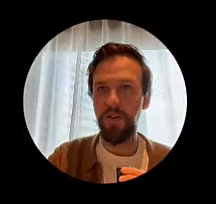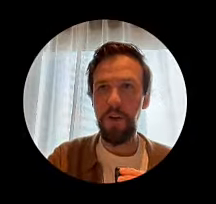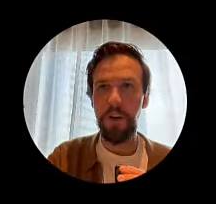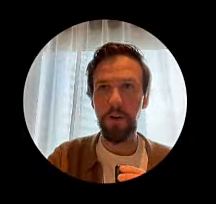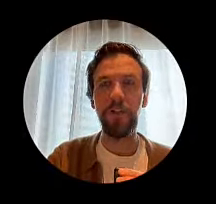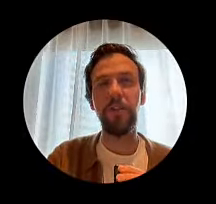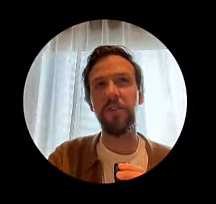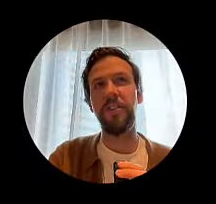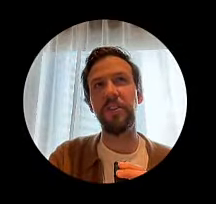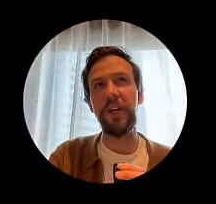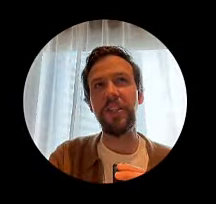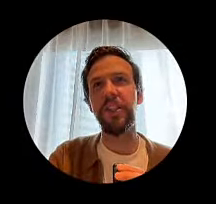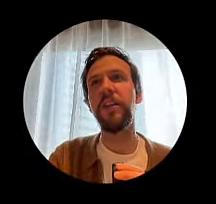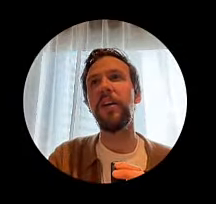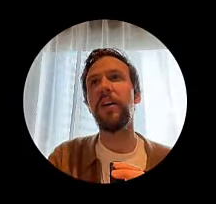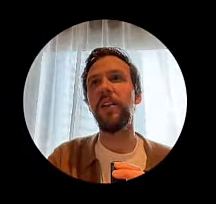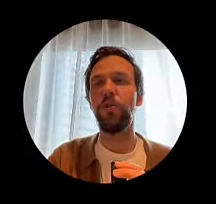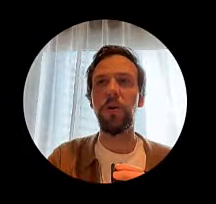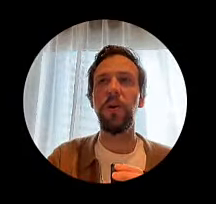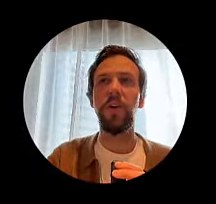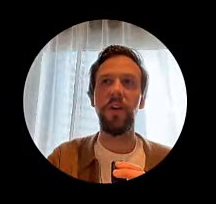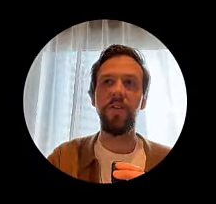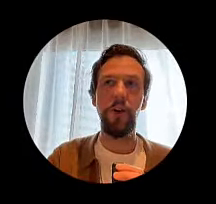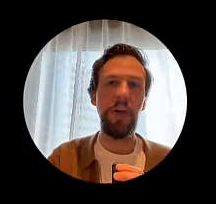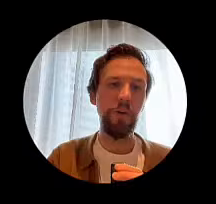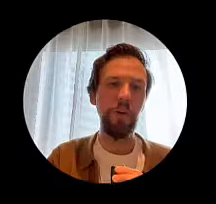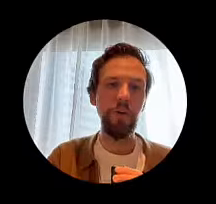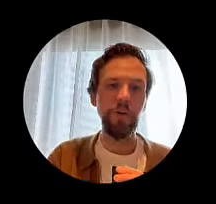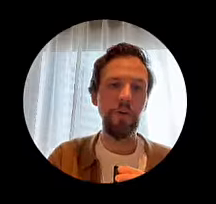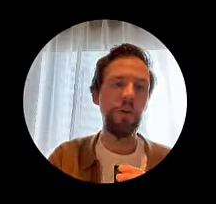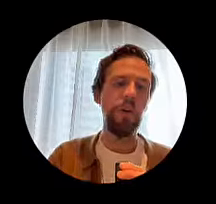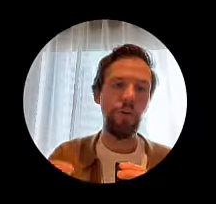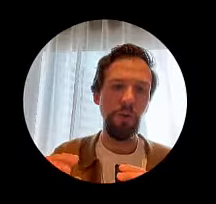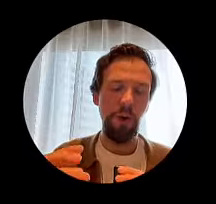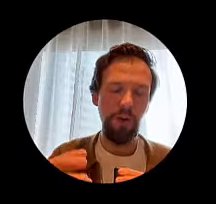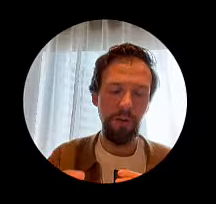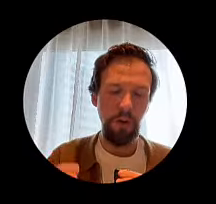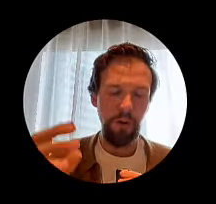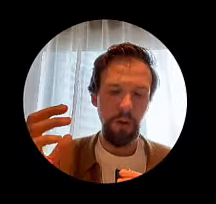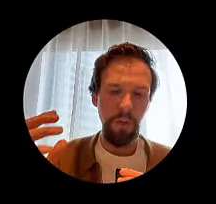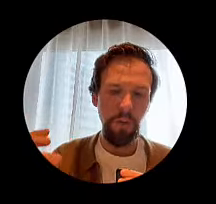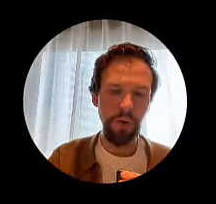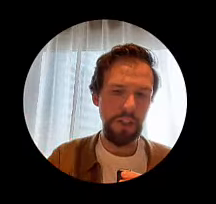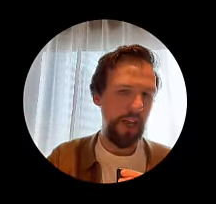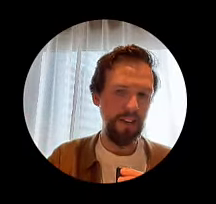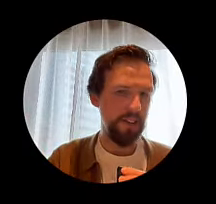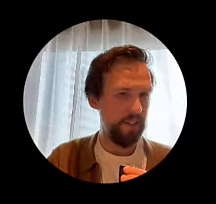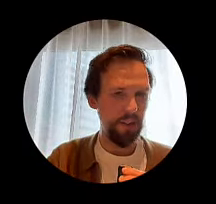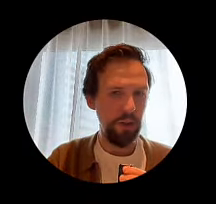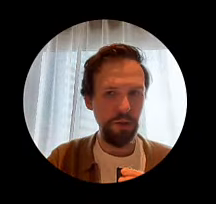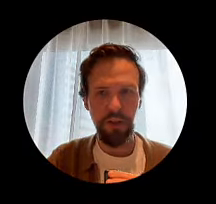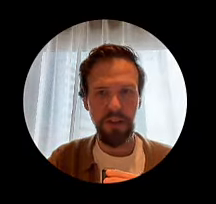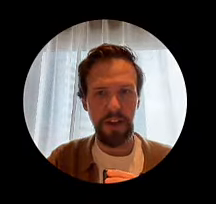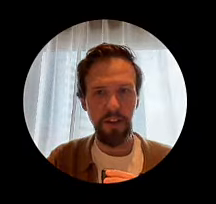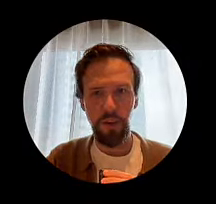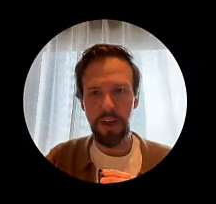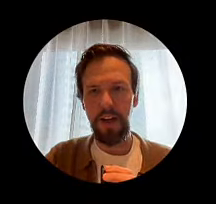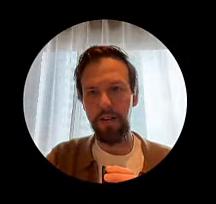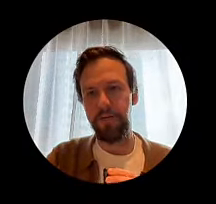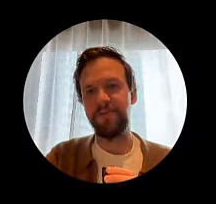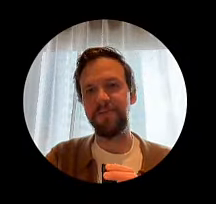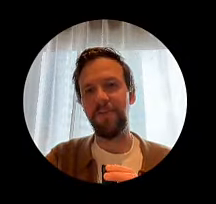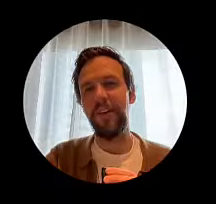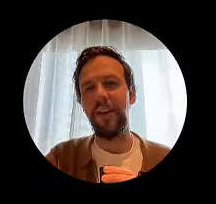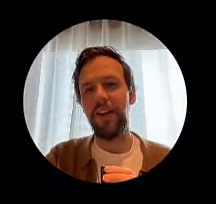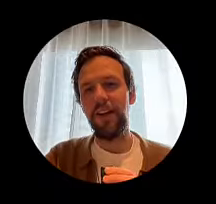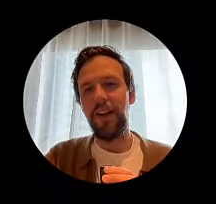de-escalate a very critical situation and turn a very angry user to one of your most nicest users that you can